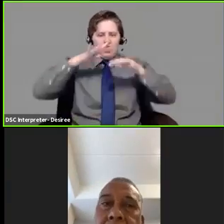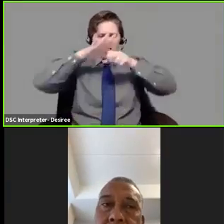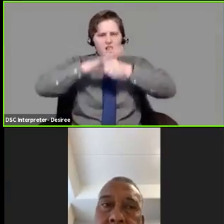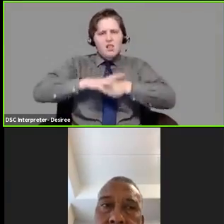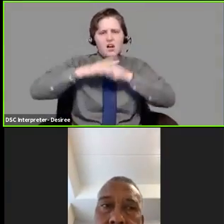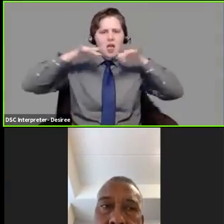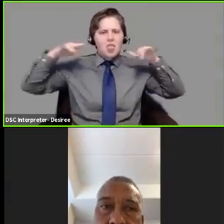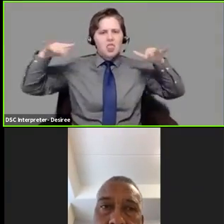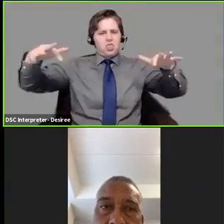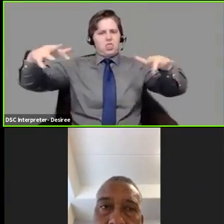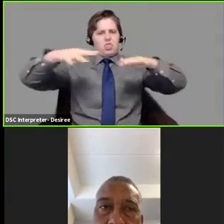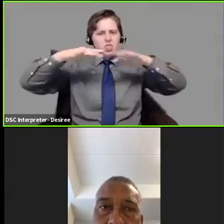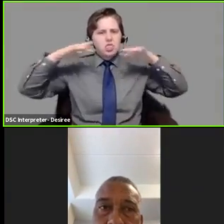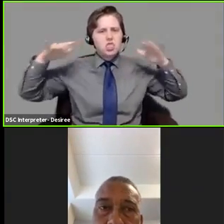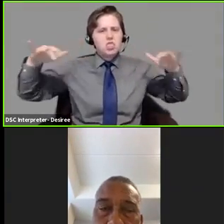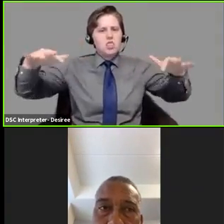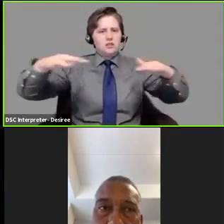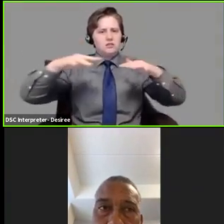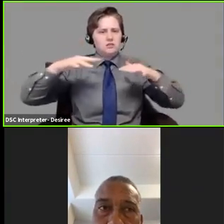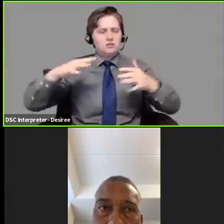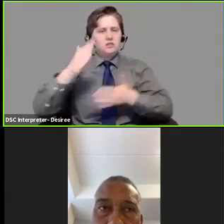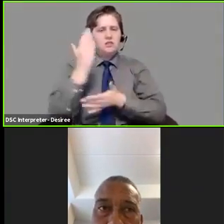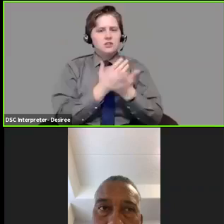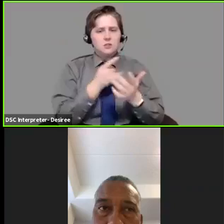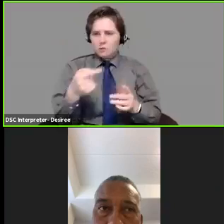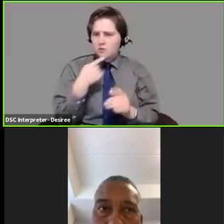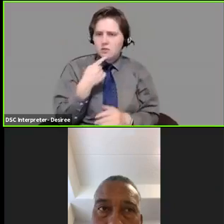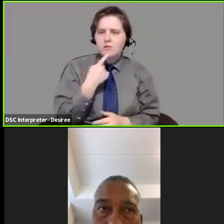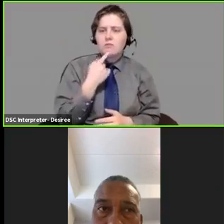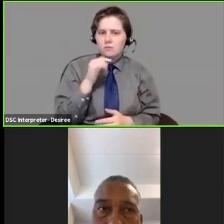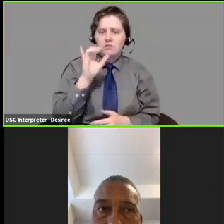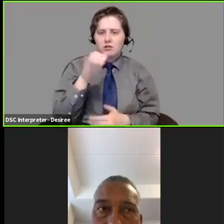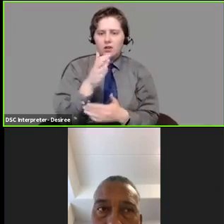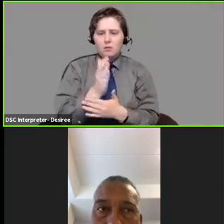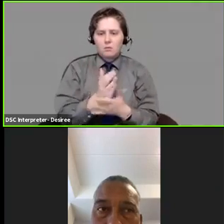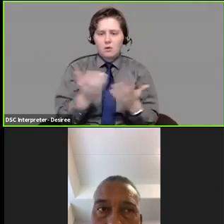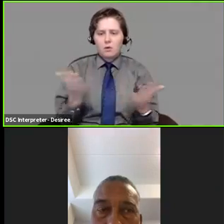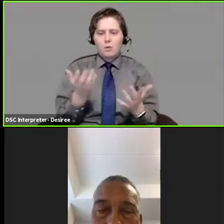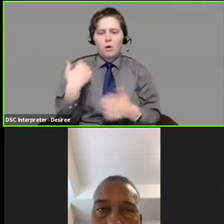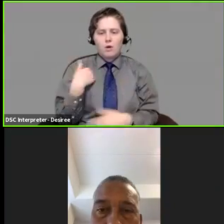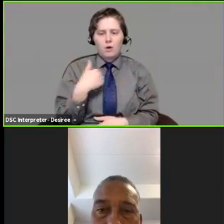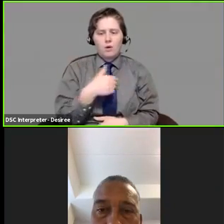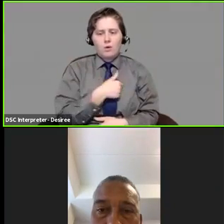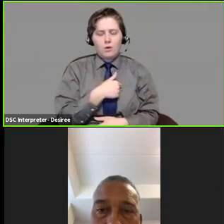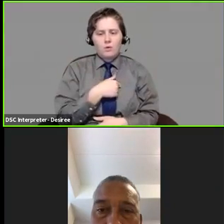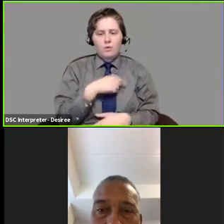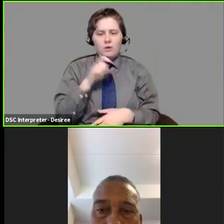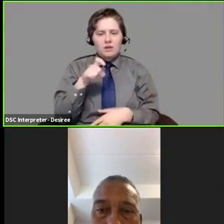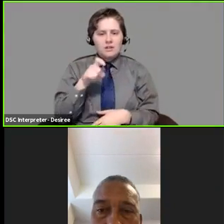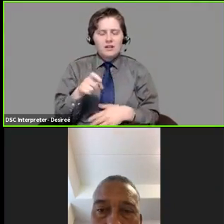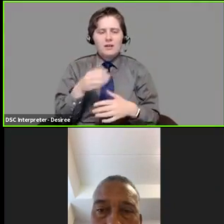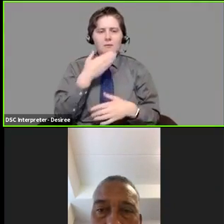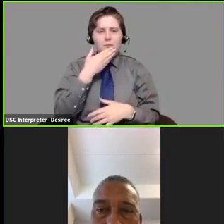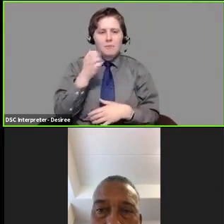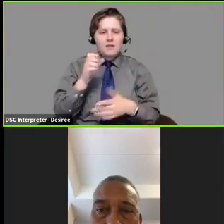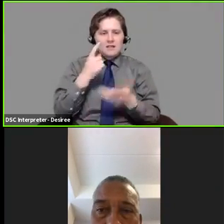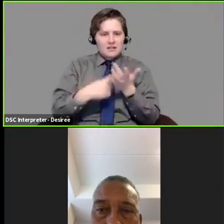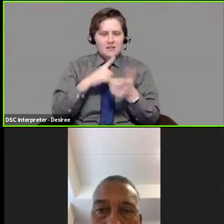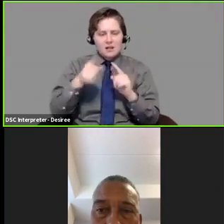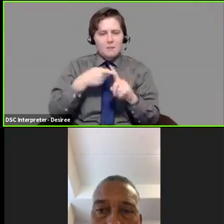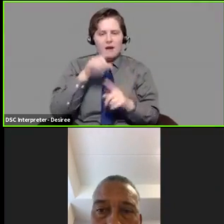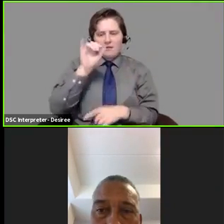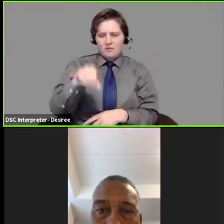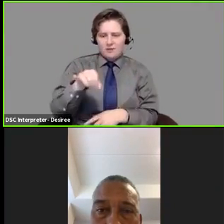some of the things that you pointed out are, you know, part of what we need to really have greater discussion about in our